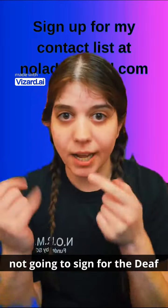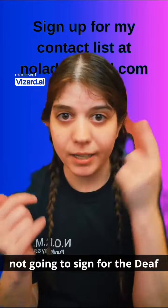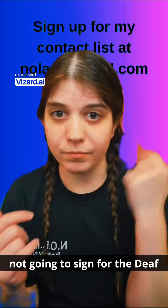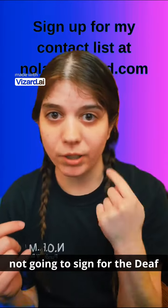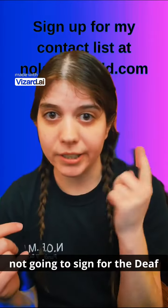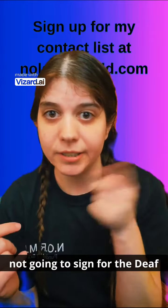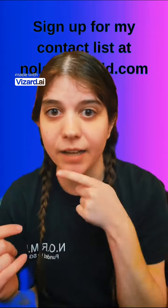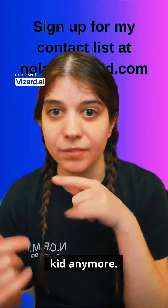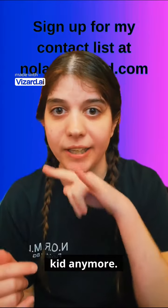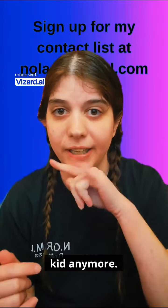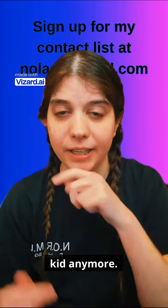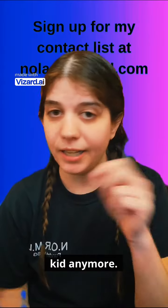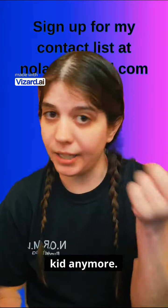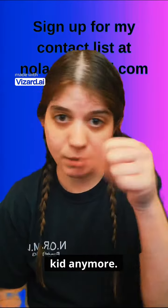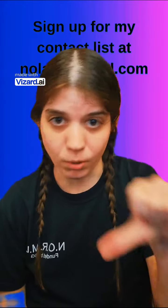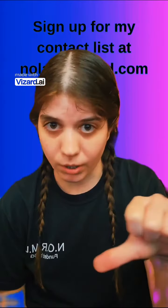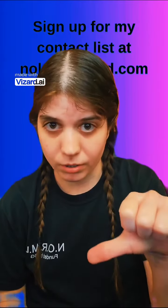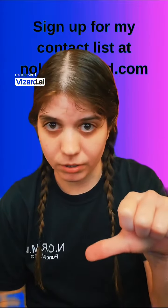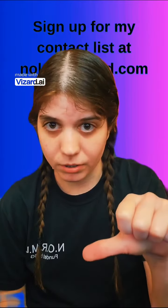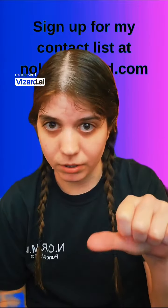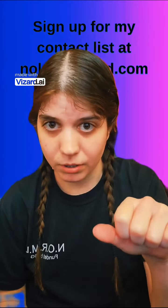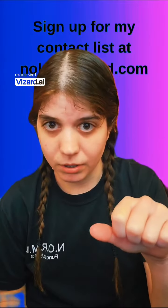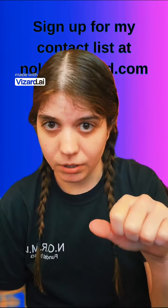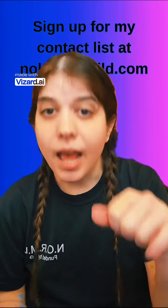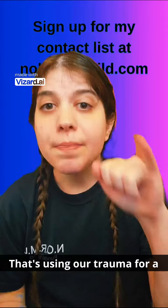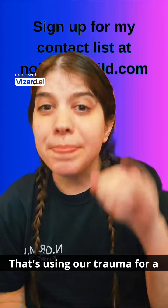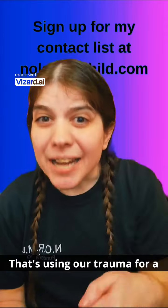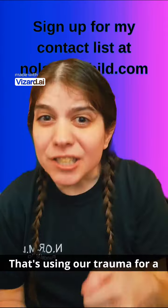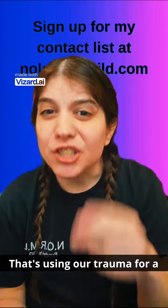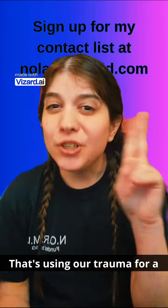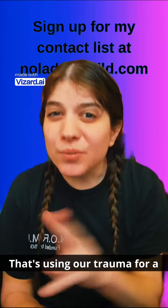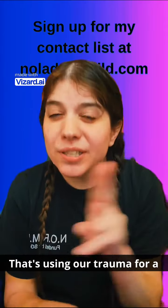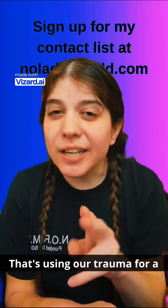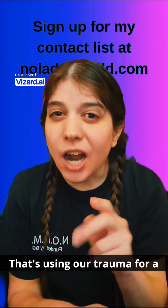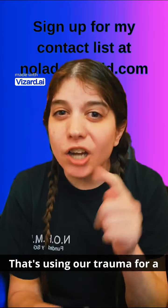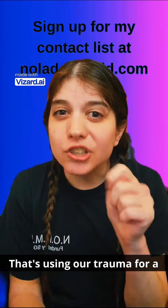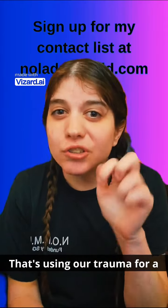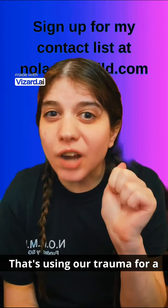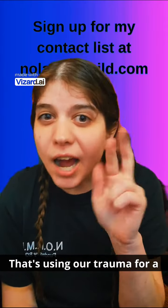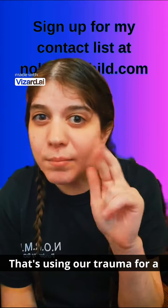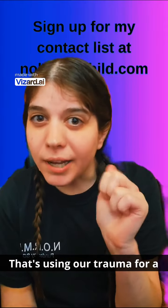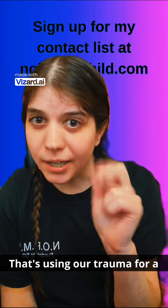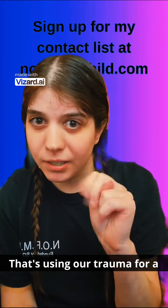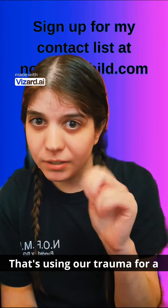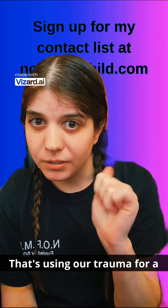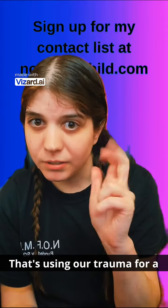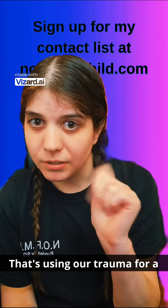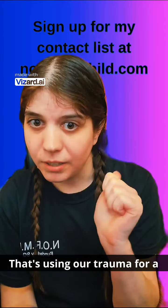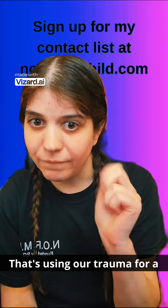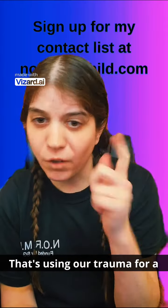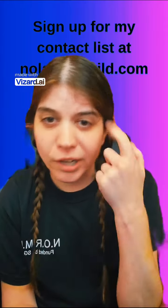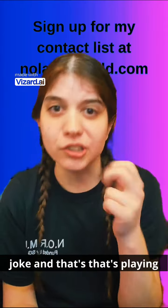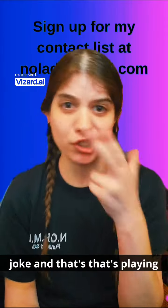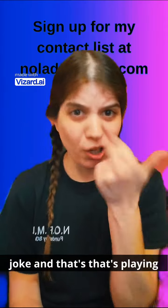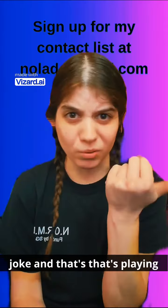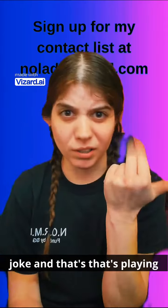for the deaf kid anymore. That's using our trauma for a joke.